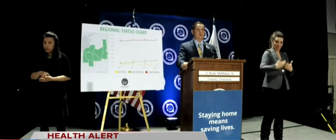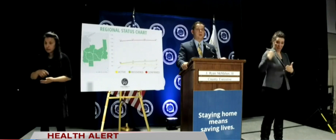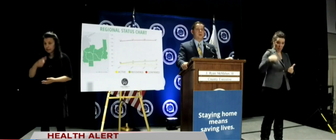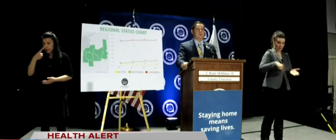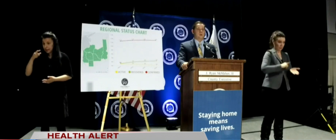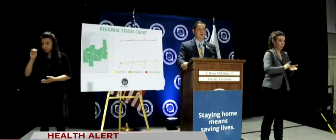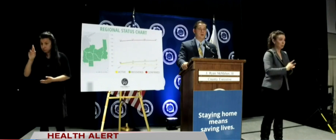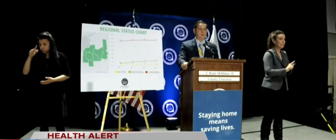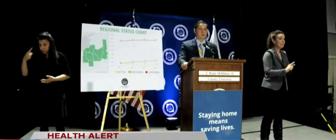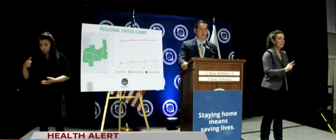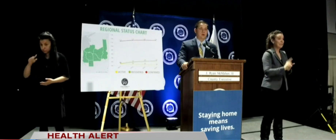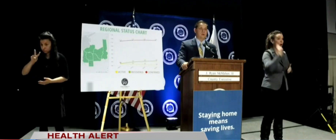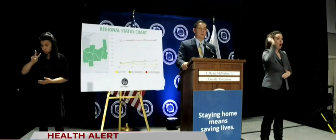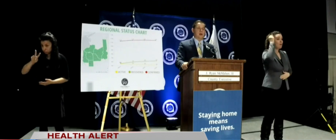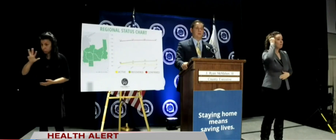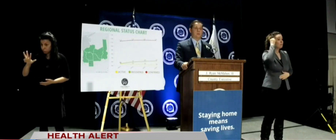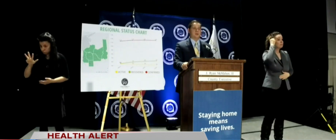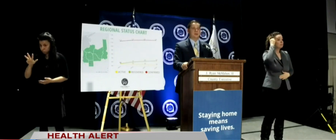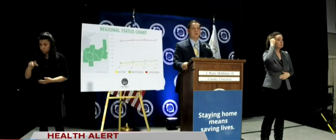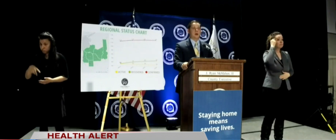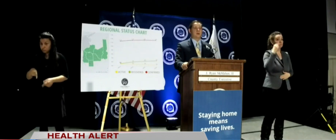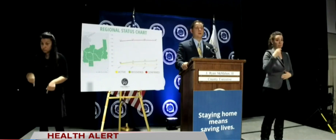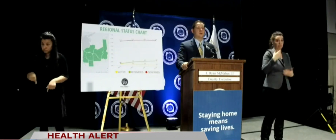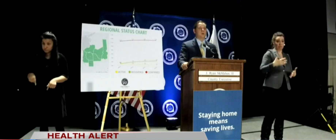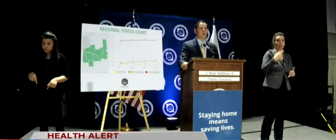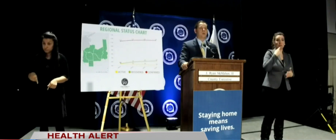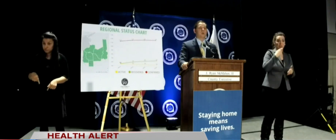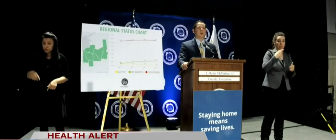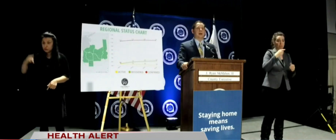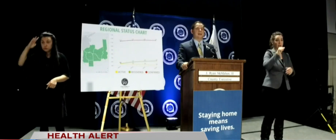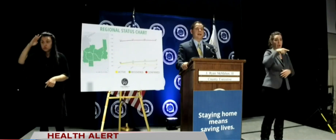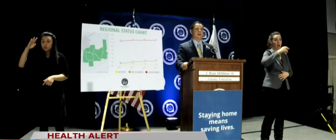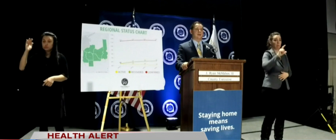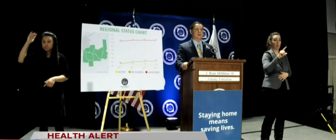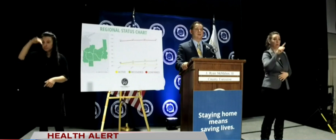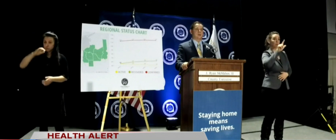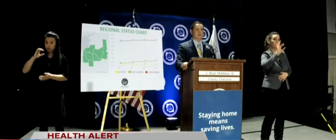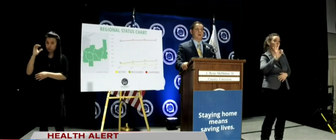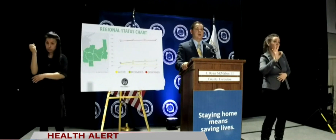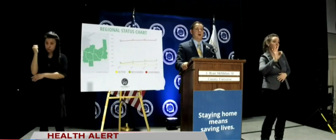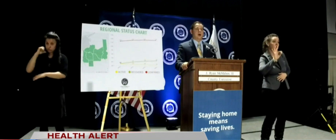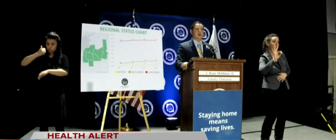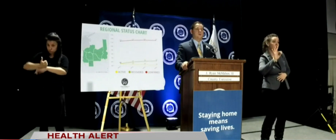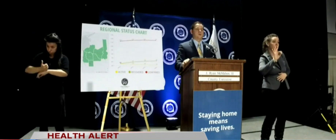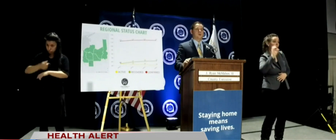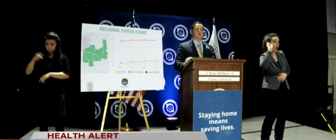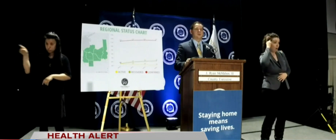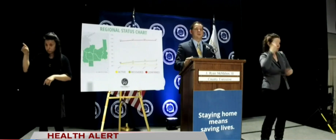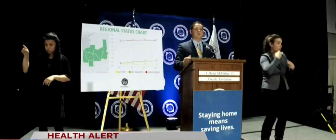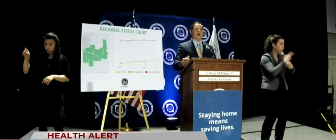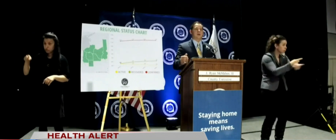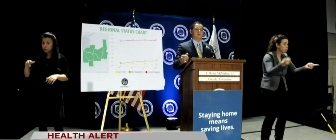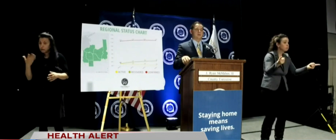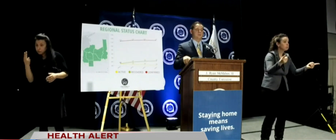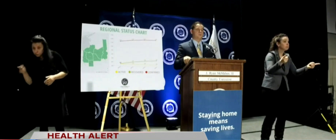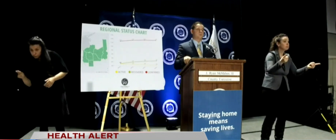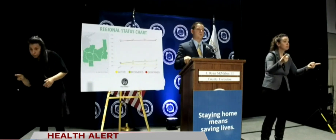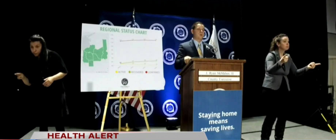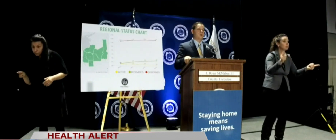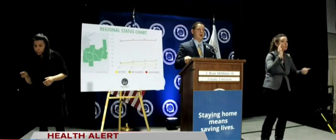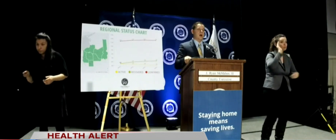30th. So you have the president and the governor who both agreed on a date, essentially, for social distancing